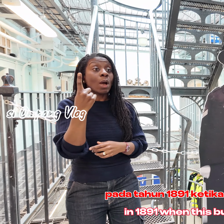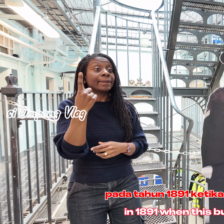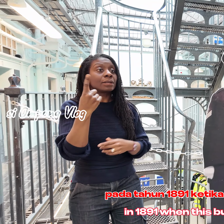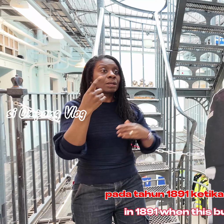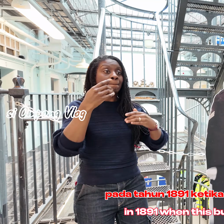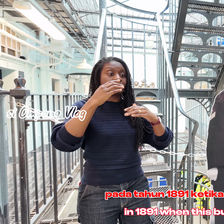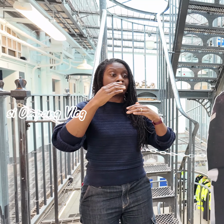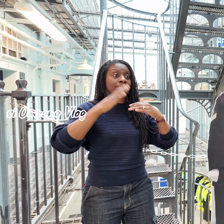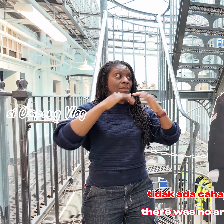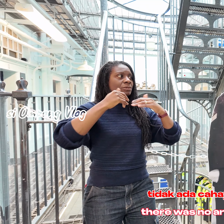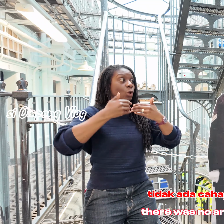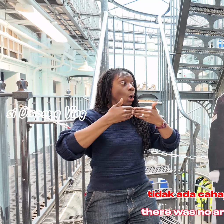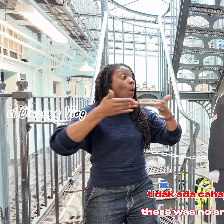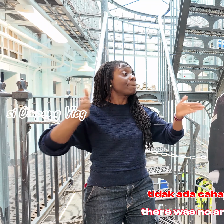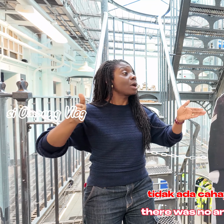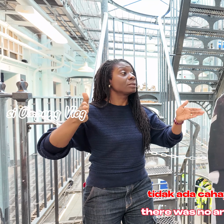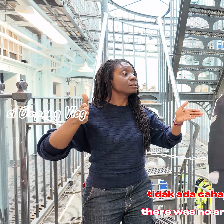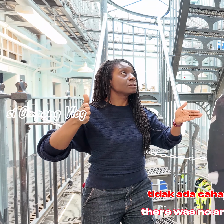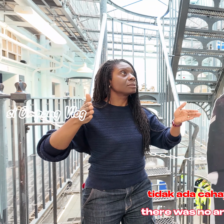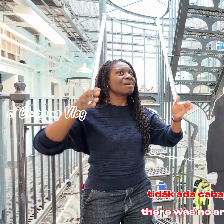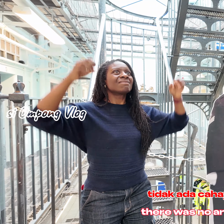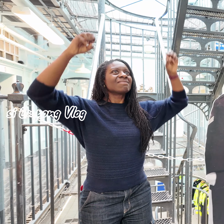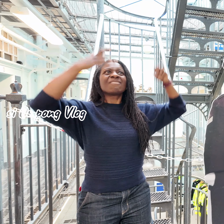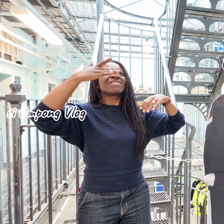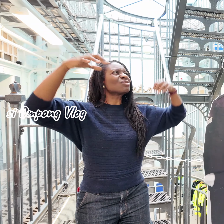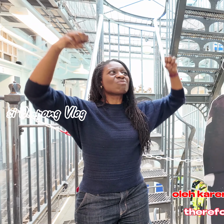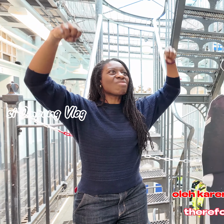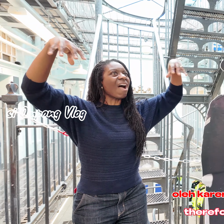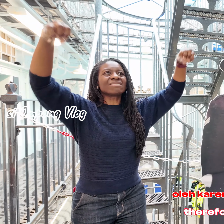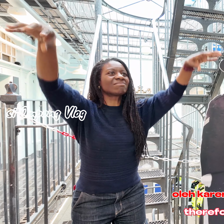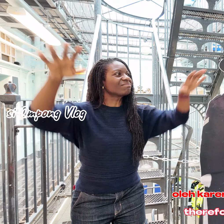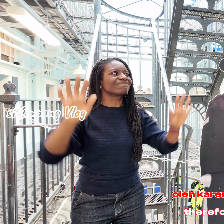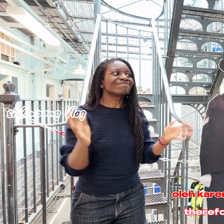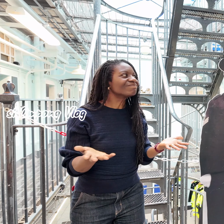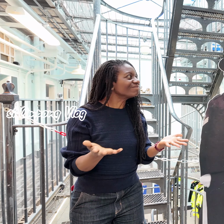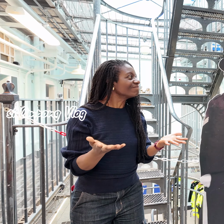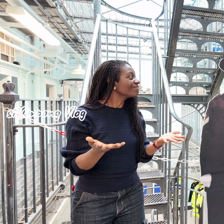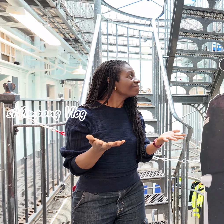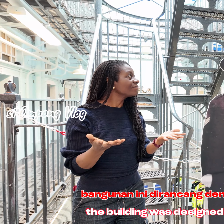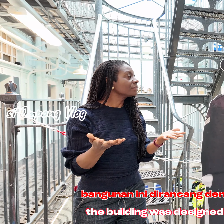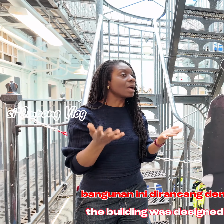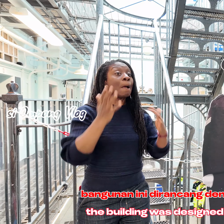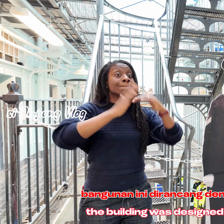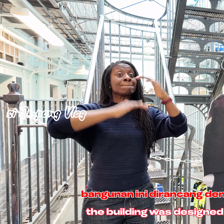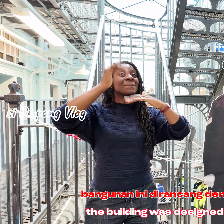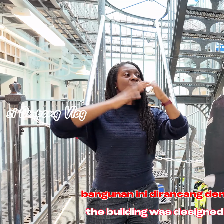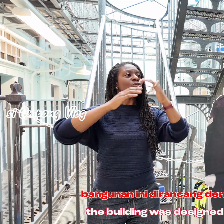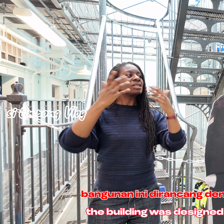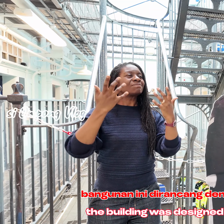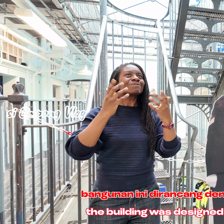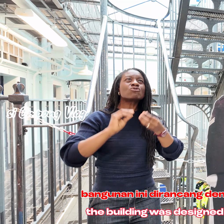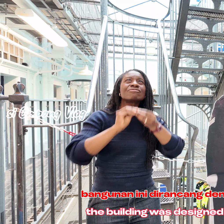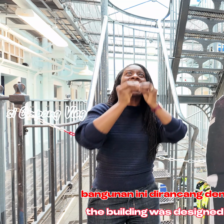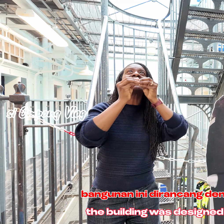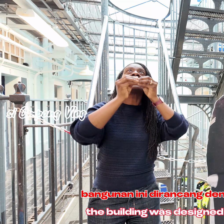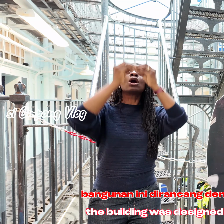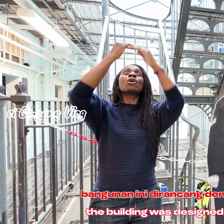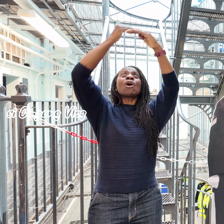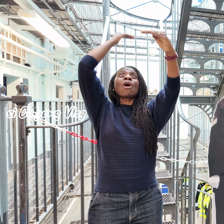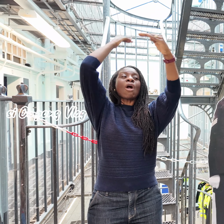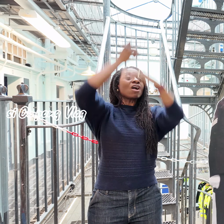building opened, there was no artificial light. Therefore, the building was designed with a full glass